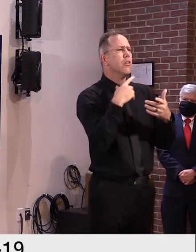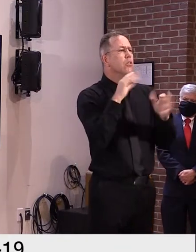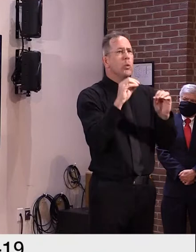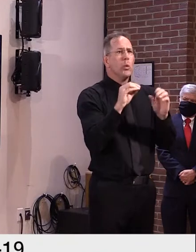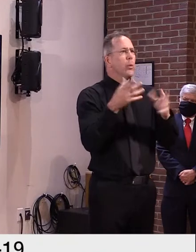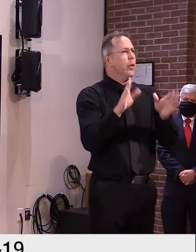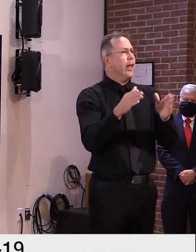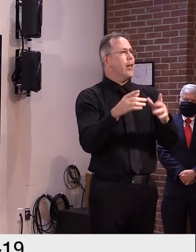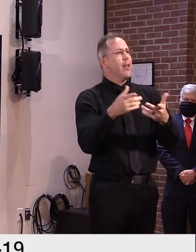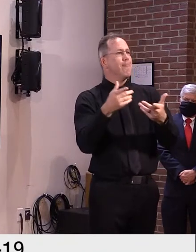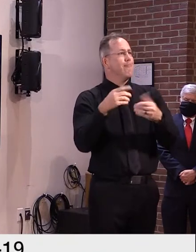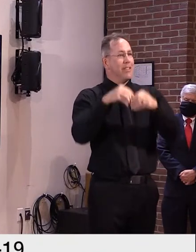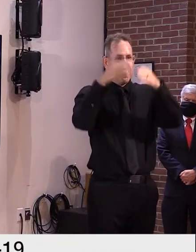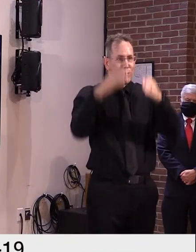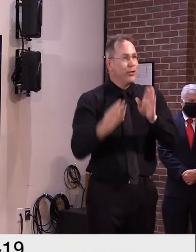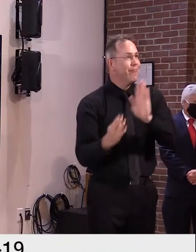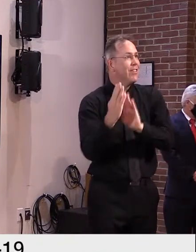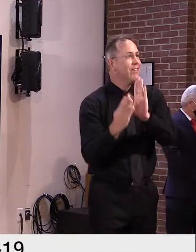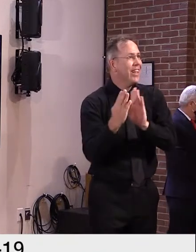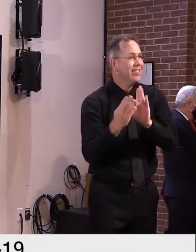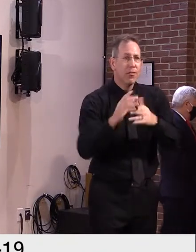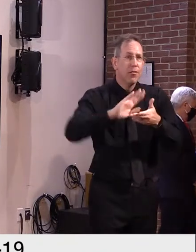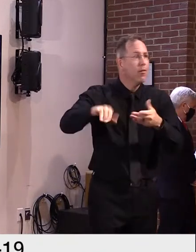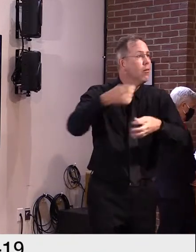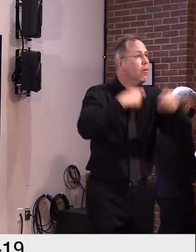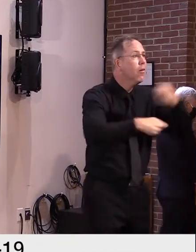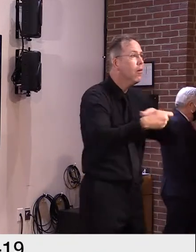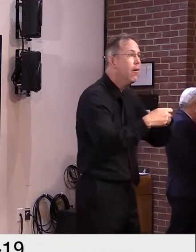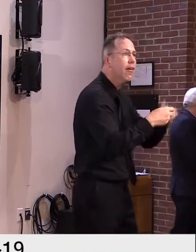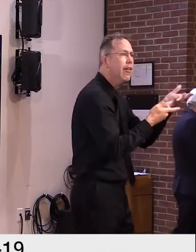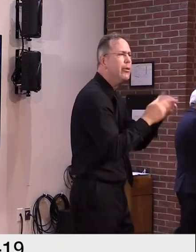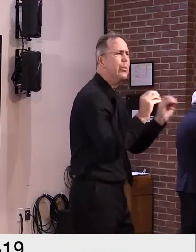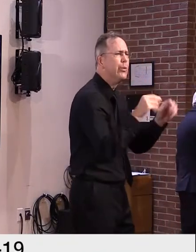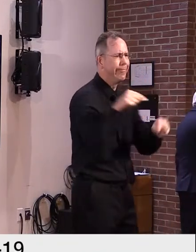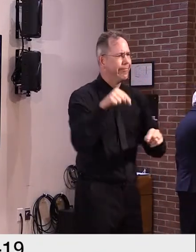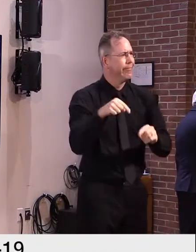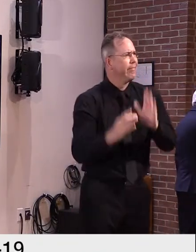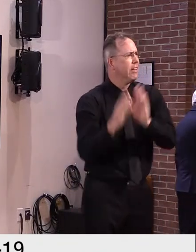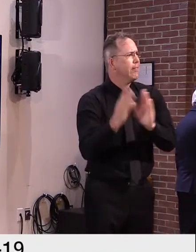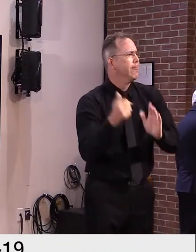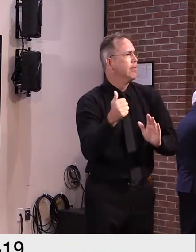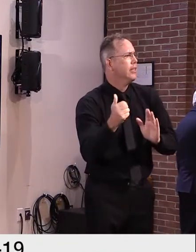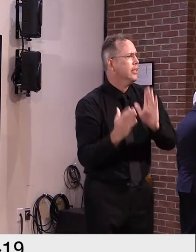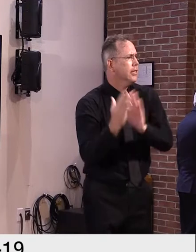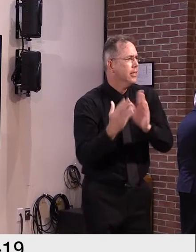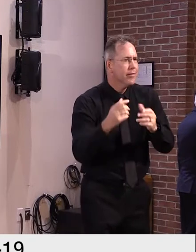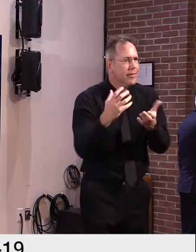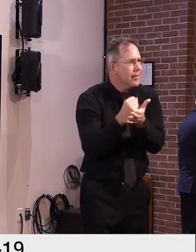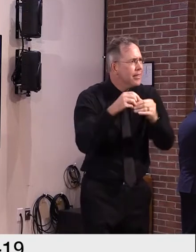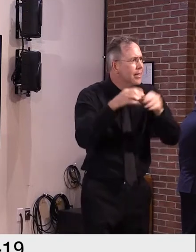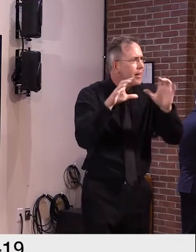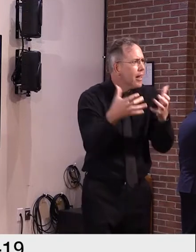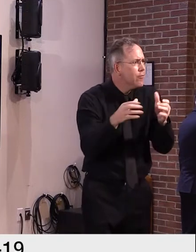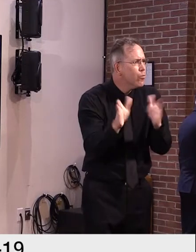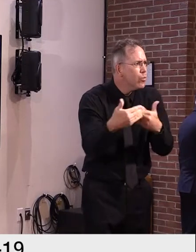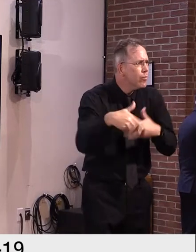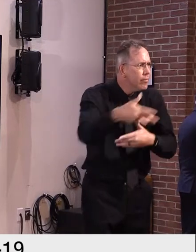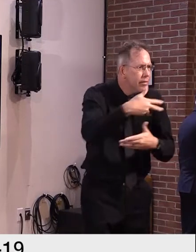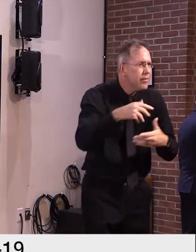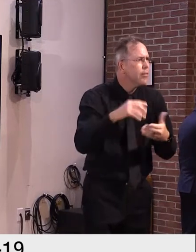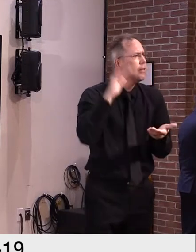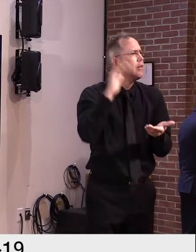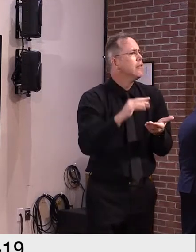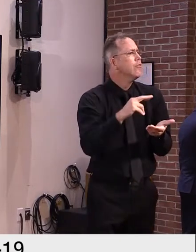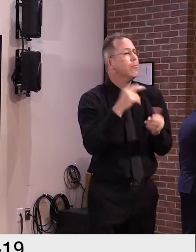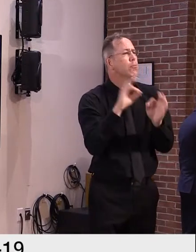right, getting kids back into the classroom with their peers, and managing the risks of this virus is one of the proudest achievements since